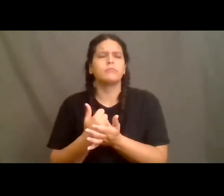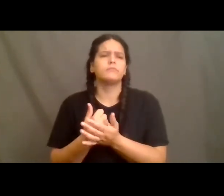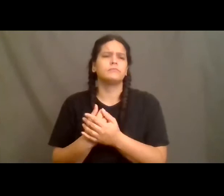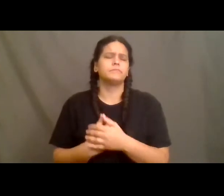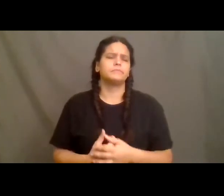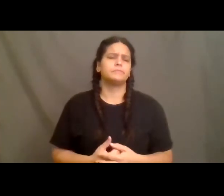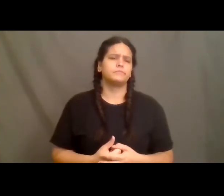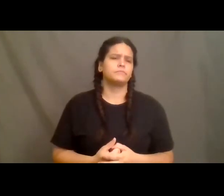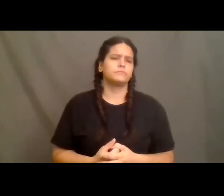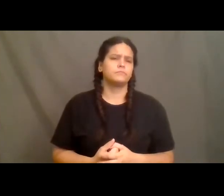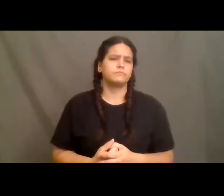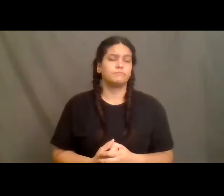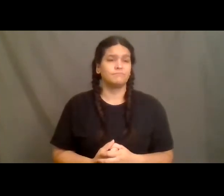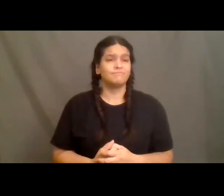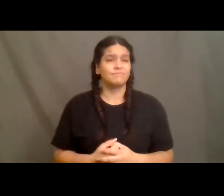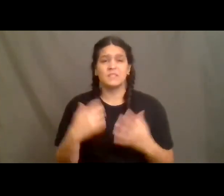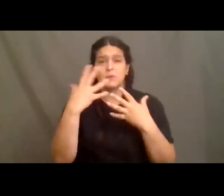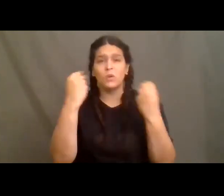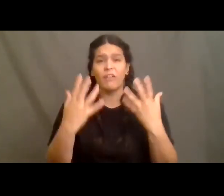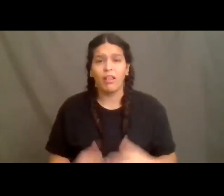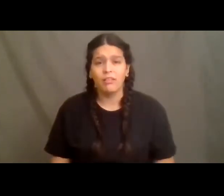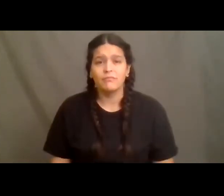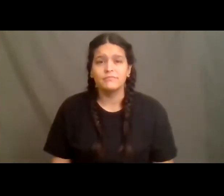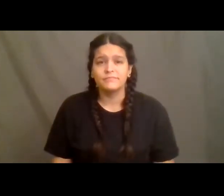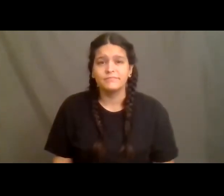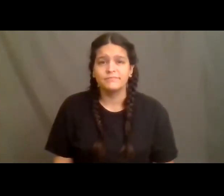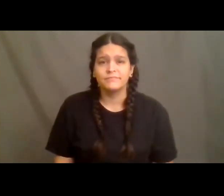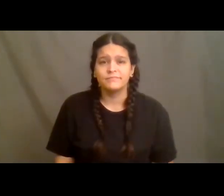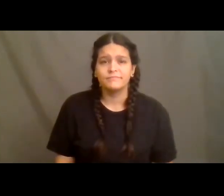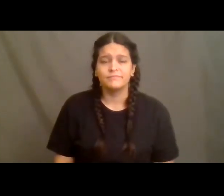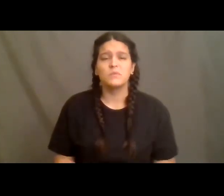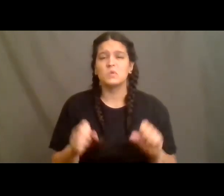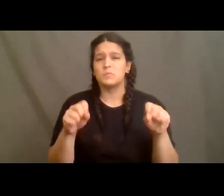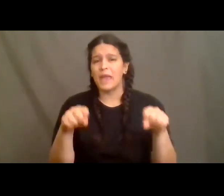so it's beautiful, you know, to be able